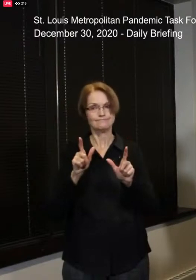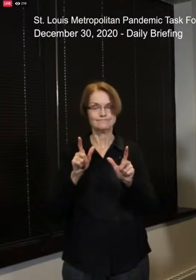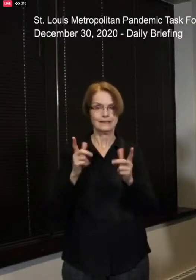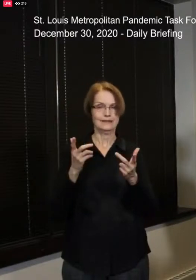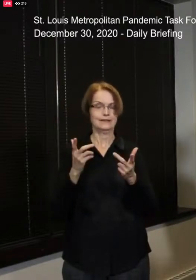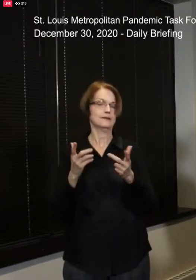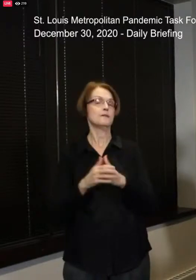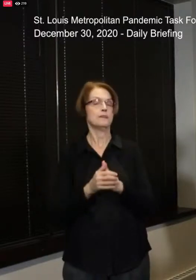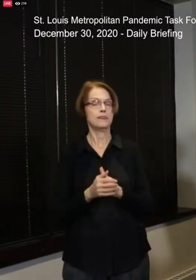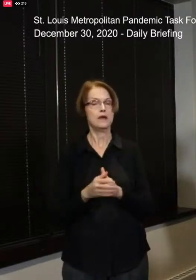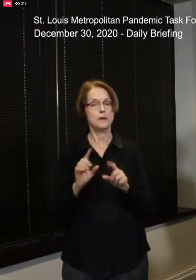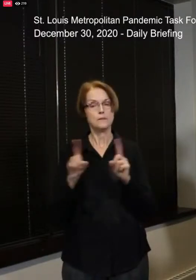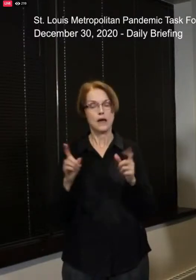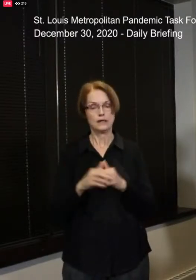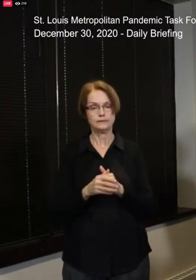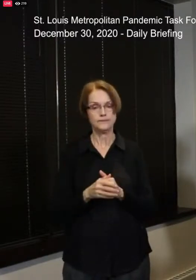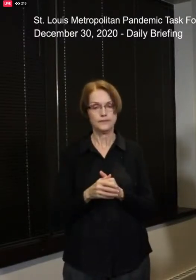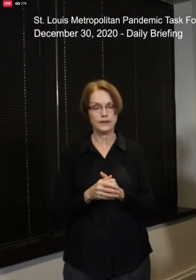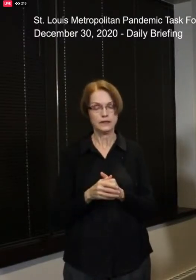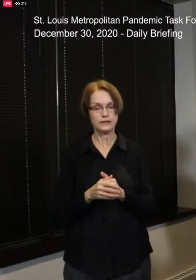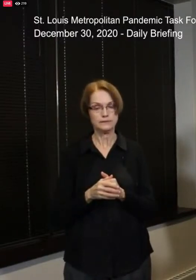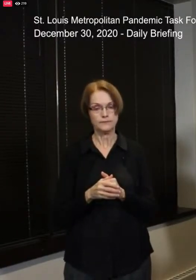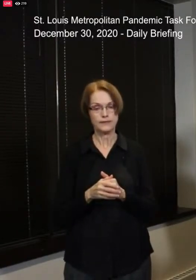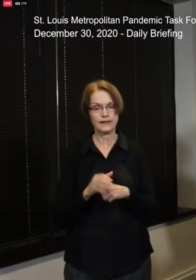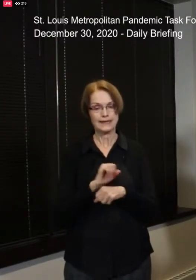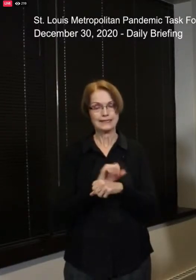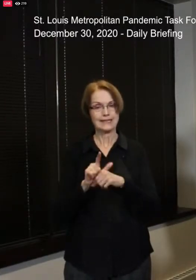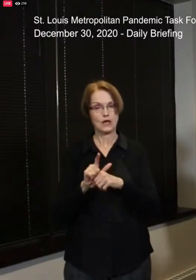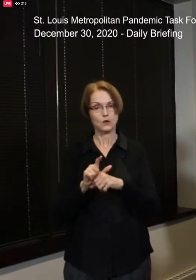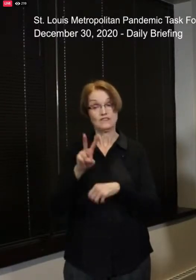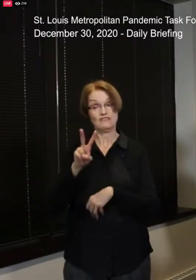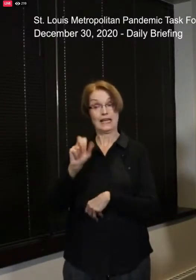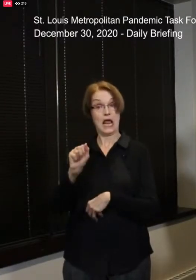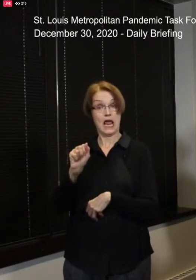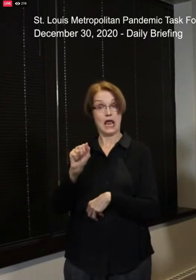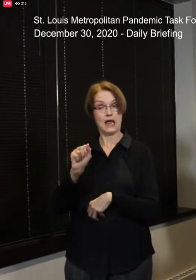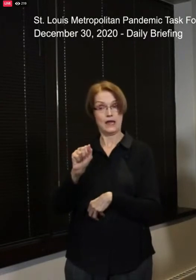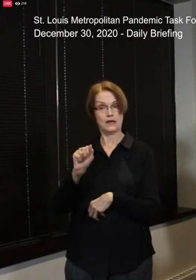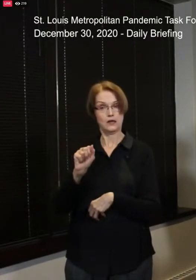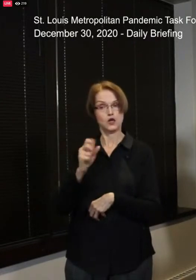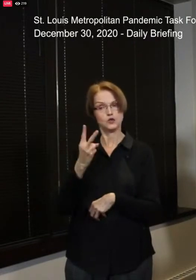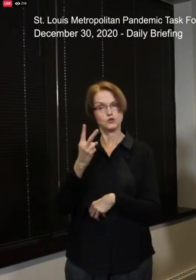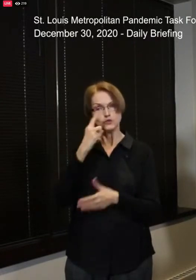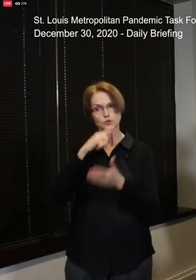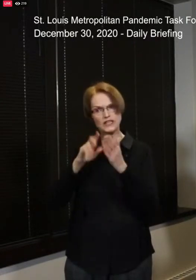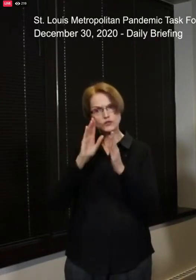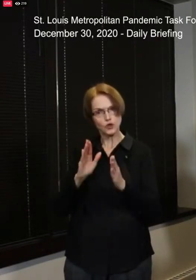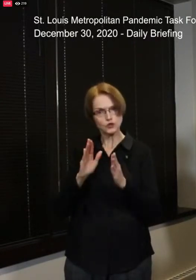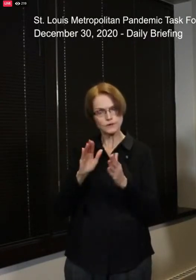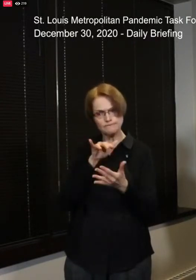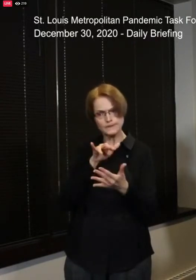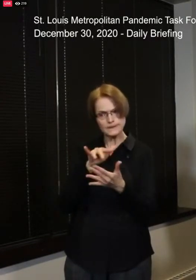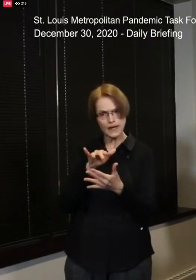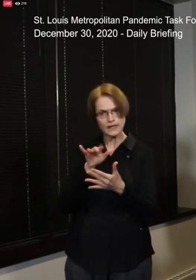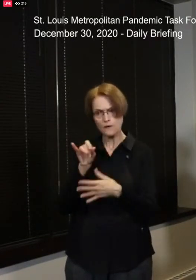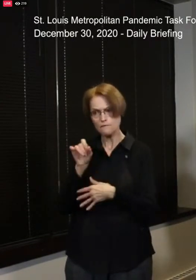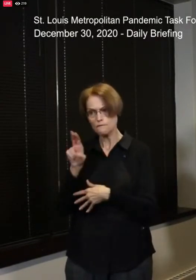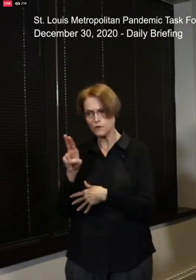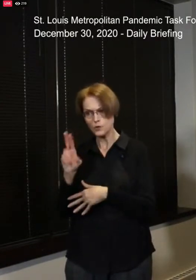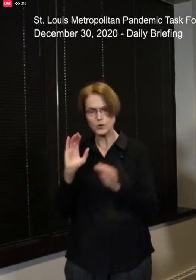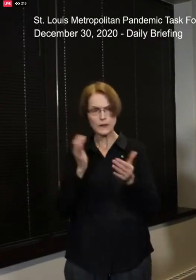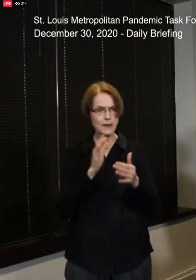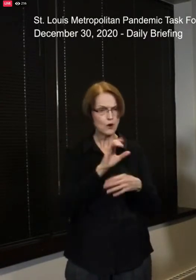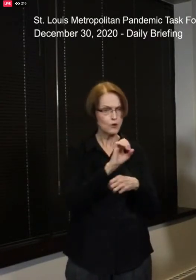here. But this is from a study out of the St. Louis VA. A couple of researchers there looking at influenza compared to